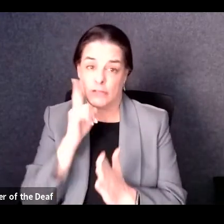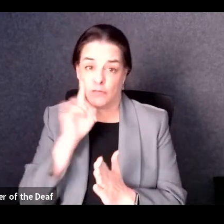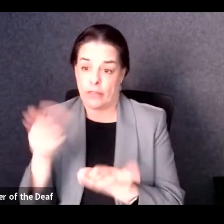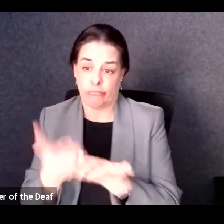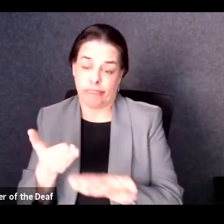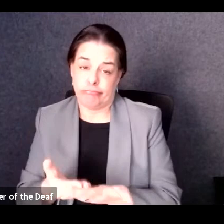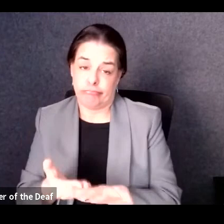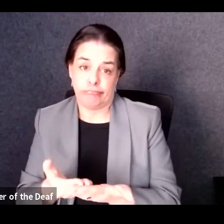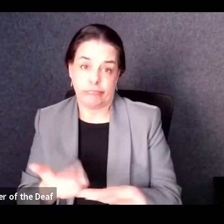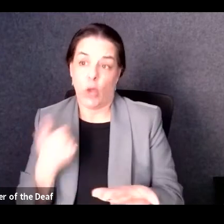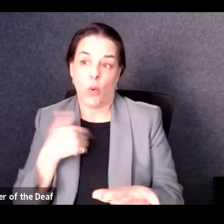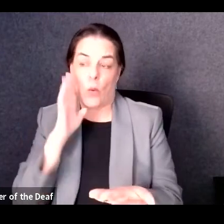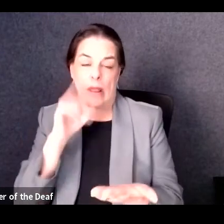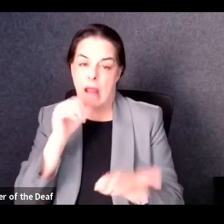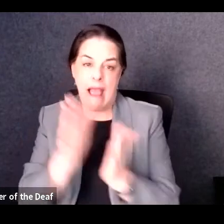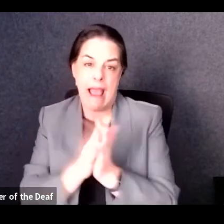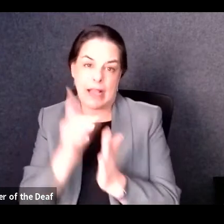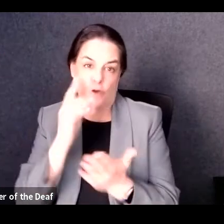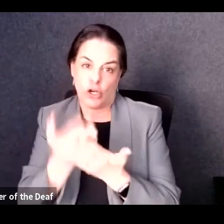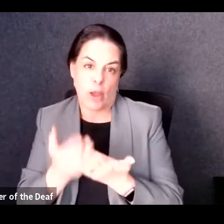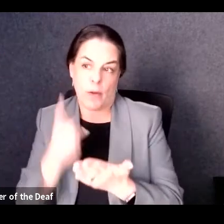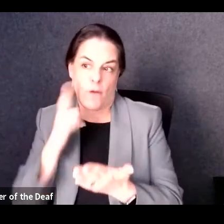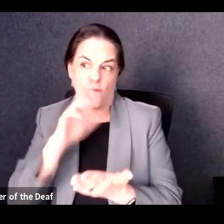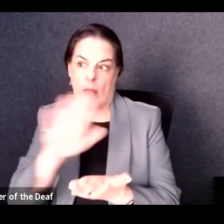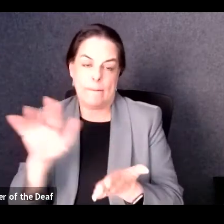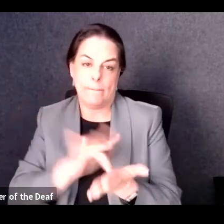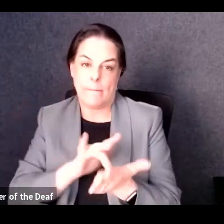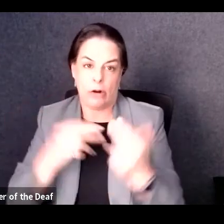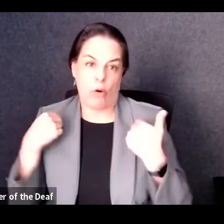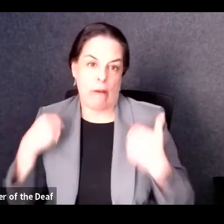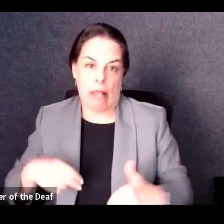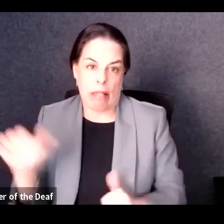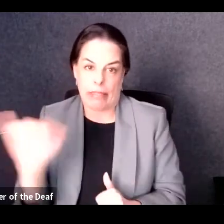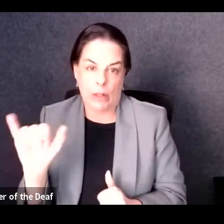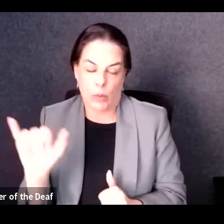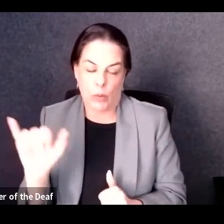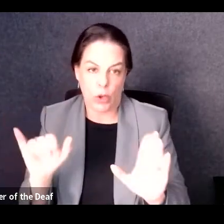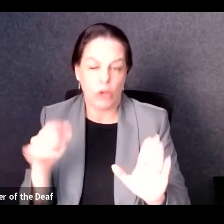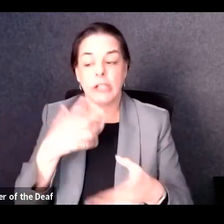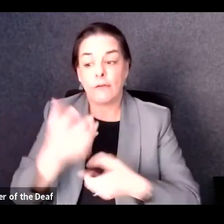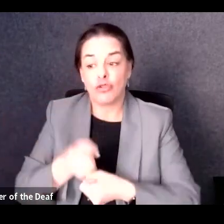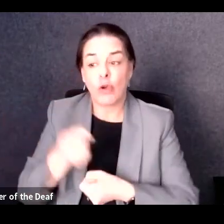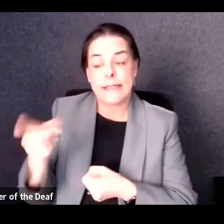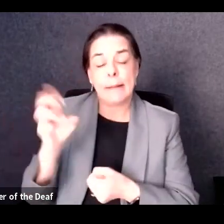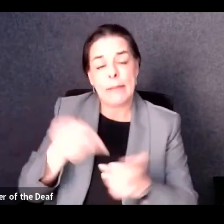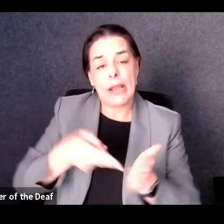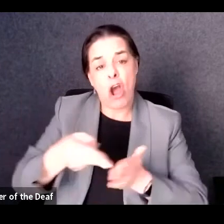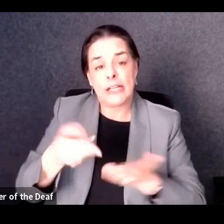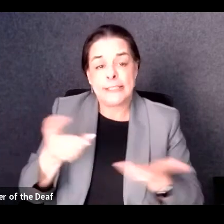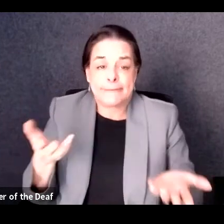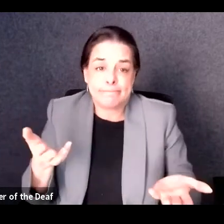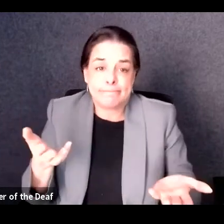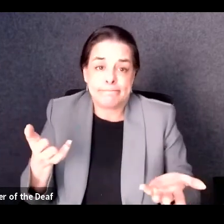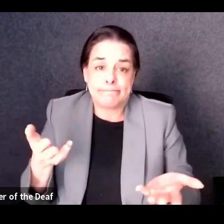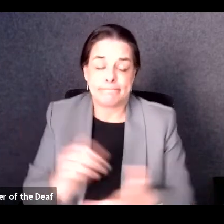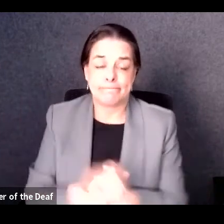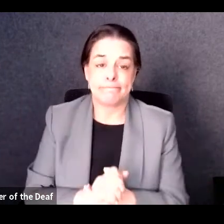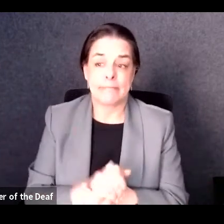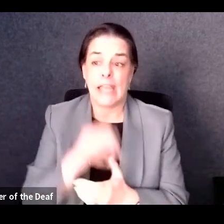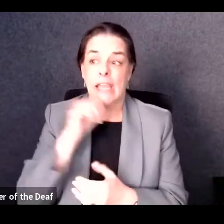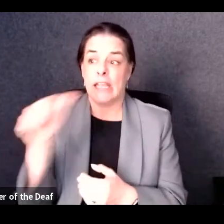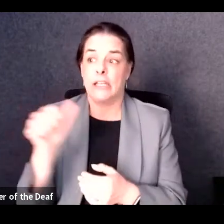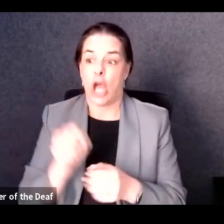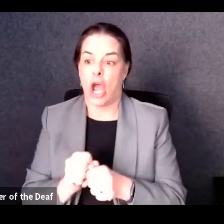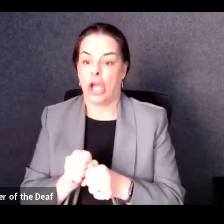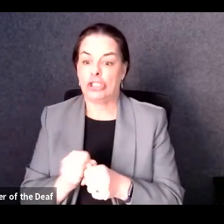documentation on that. We won't be asking for documentation on medical conditions. We'll just have to trust folks to be honest and not jump in